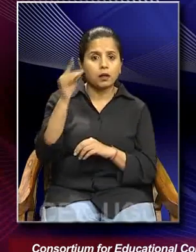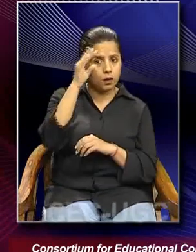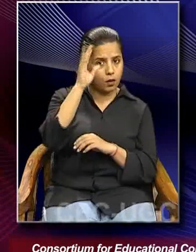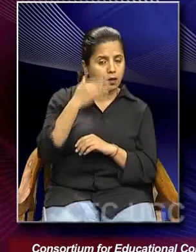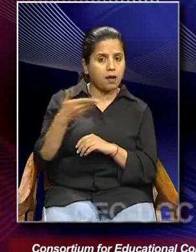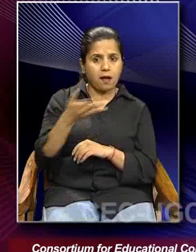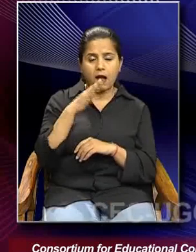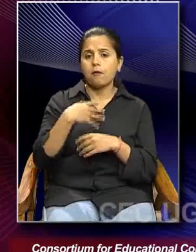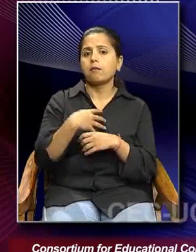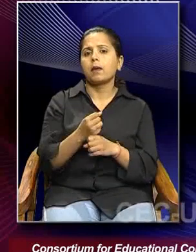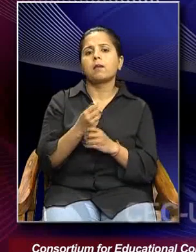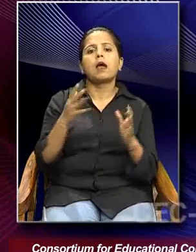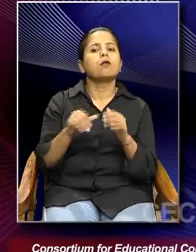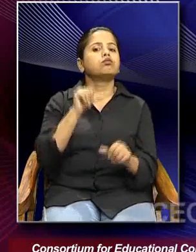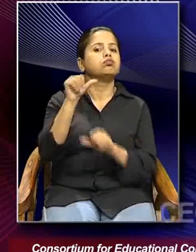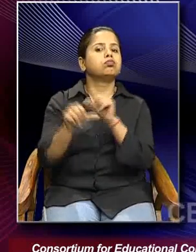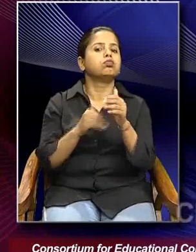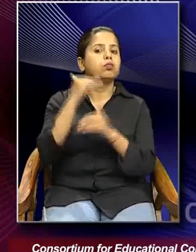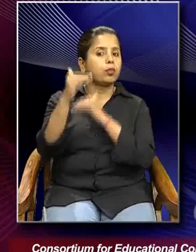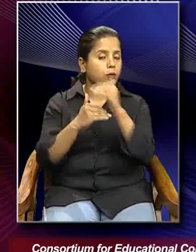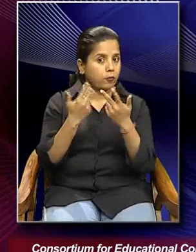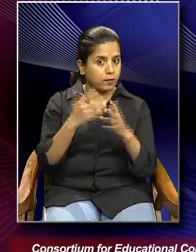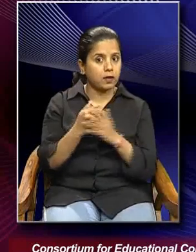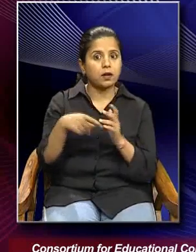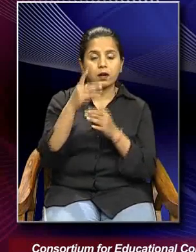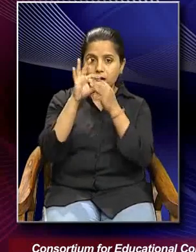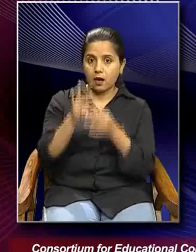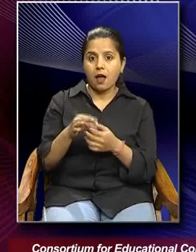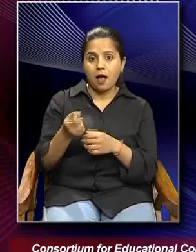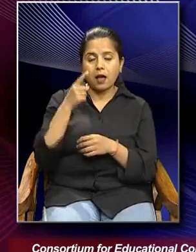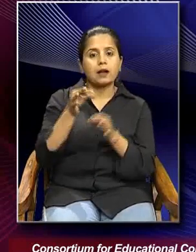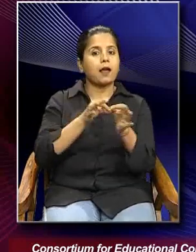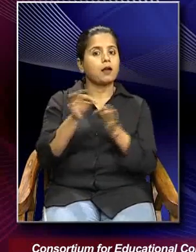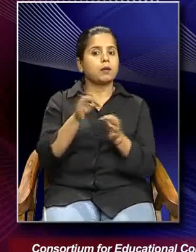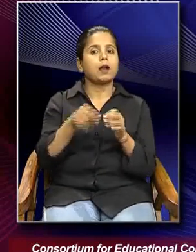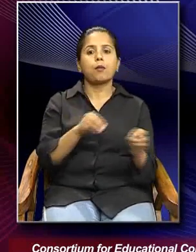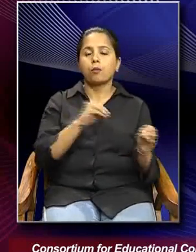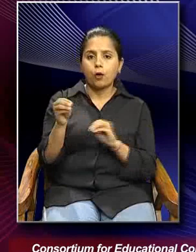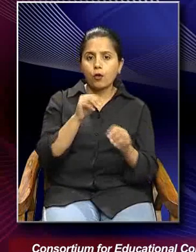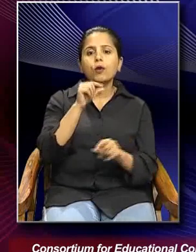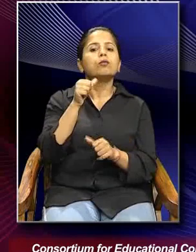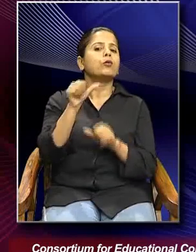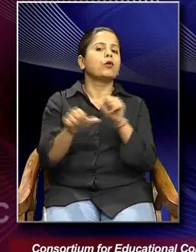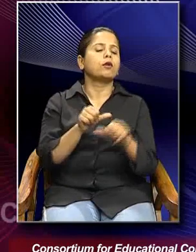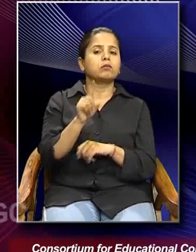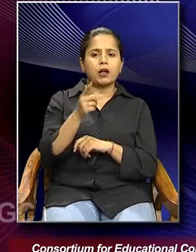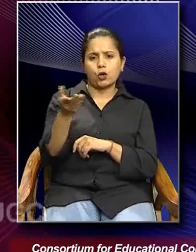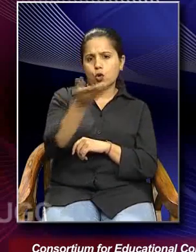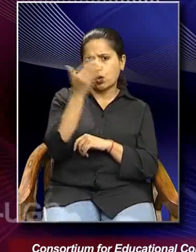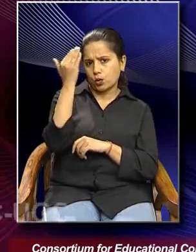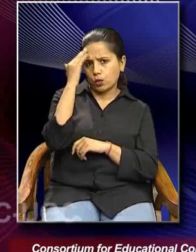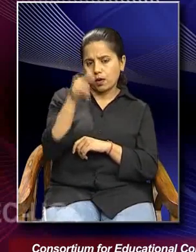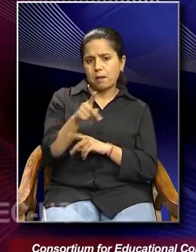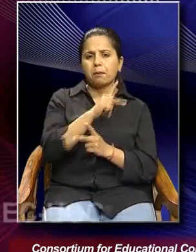have made a lot of progress in terms of understanding and explaining these migration processes, but as you know that there